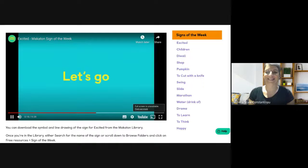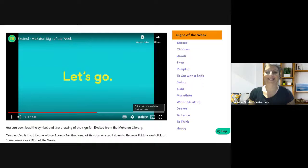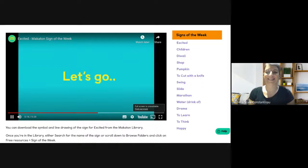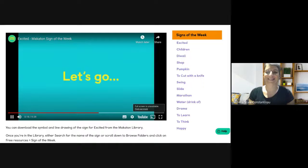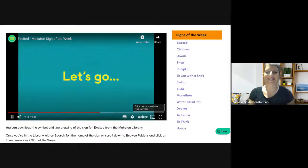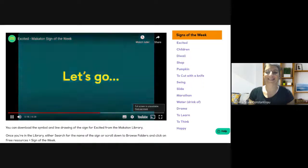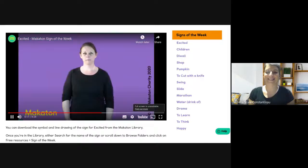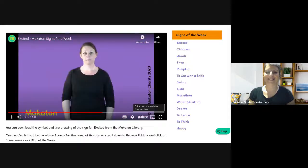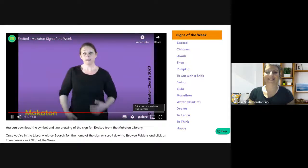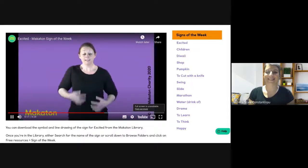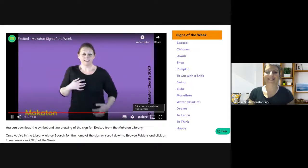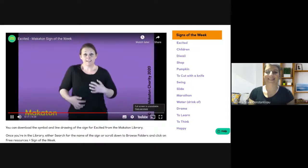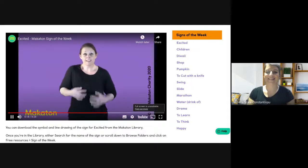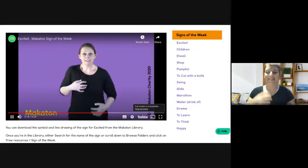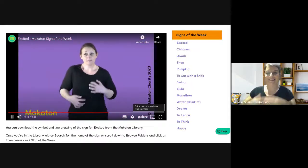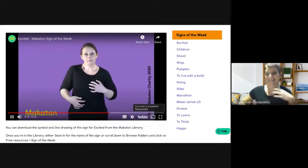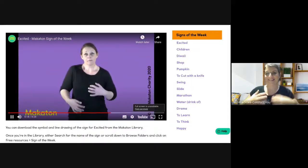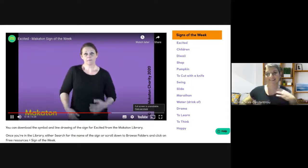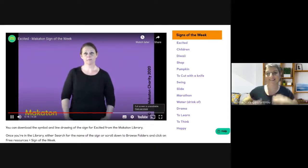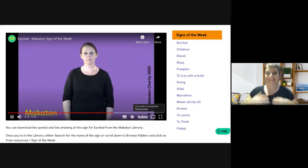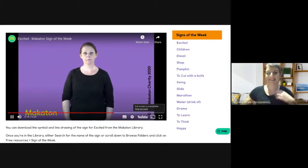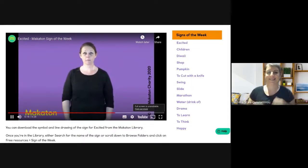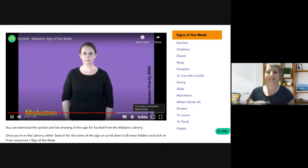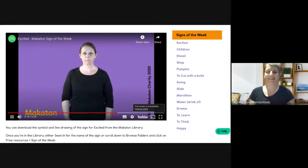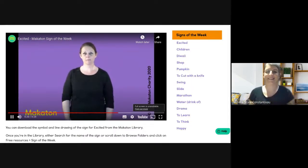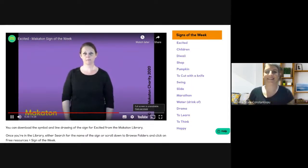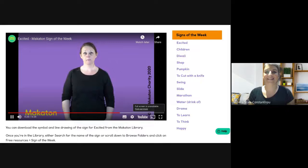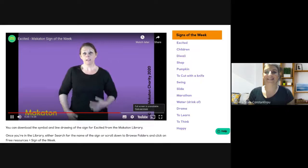Let's go. Excited.